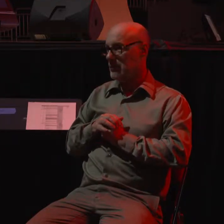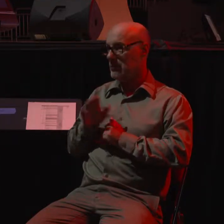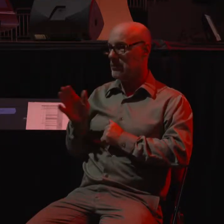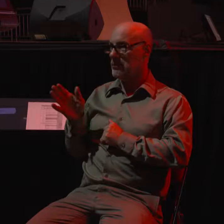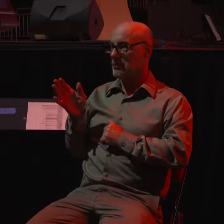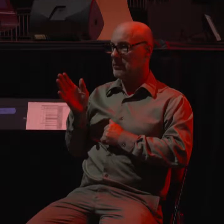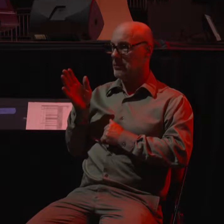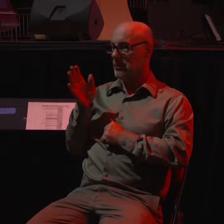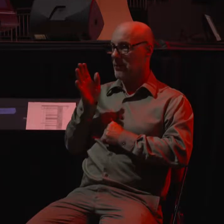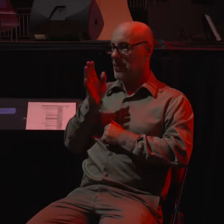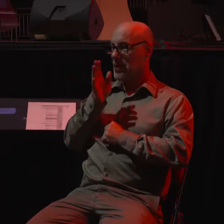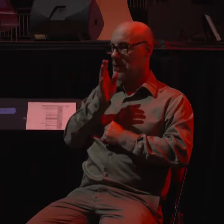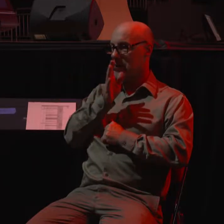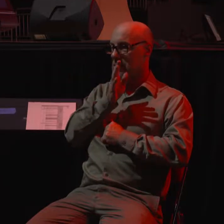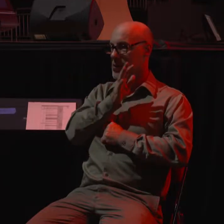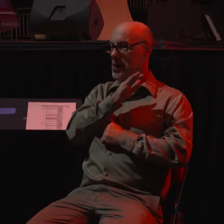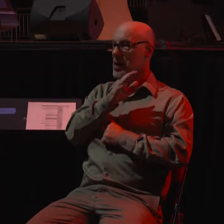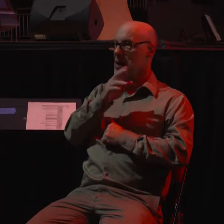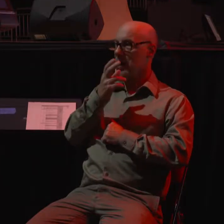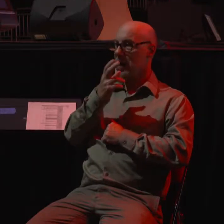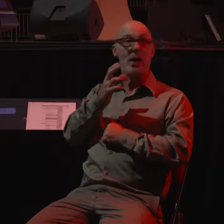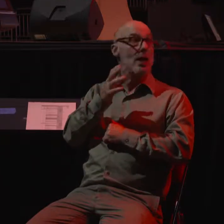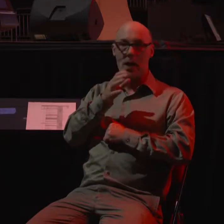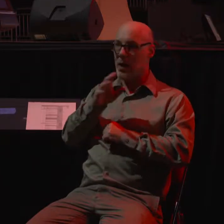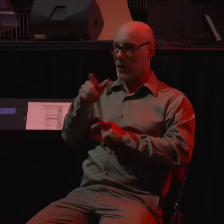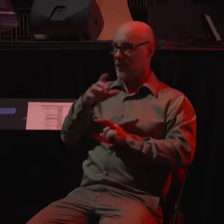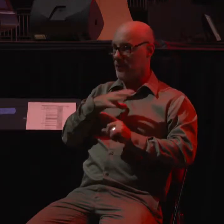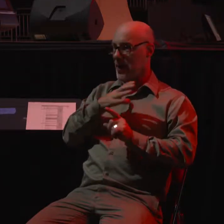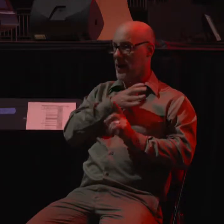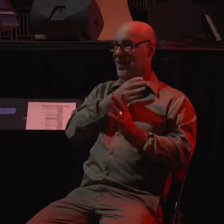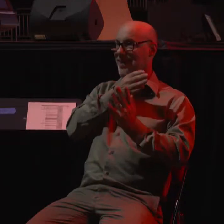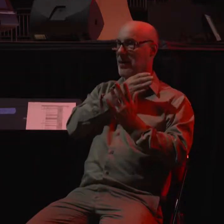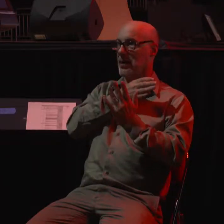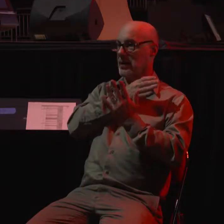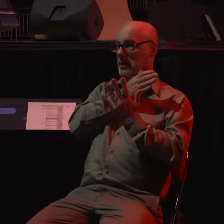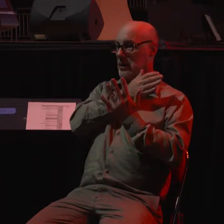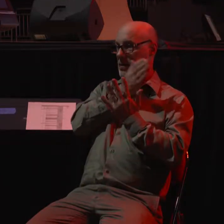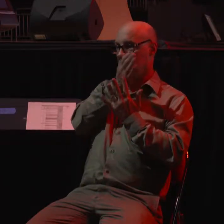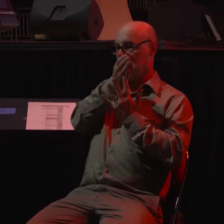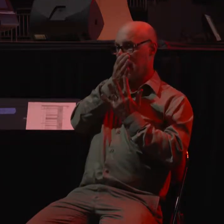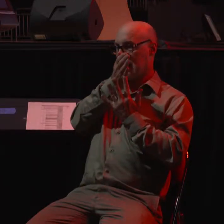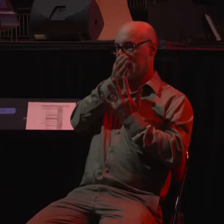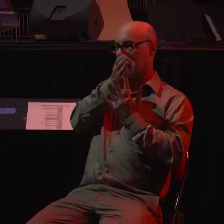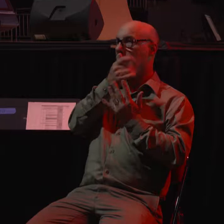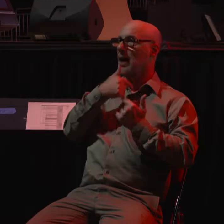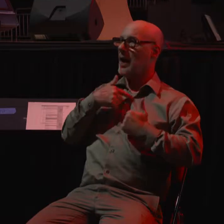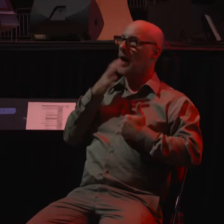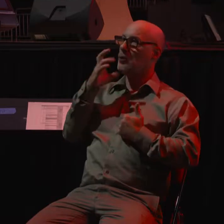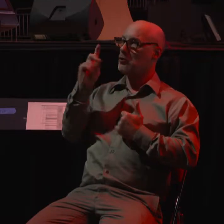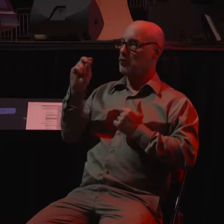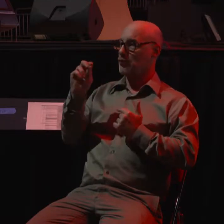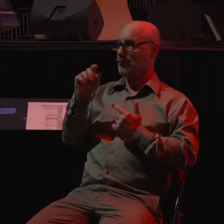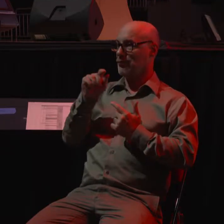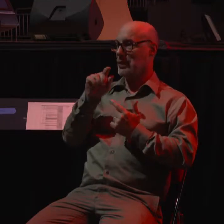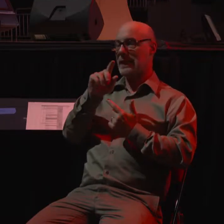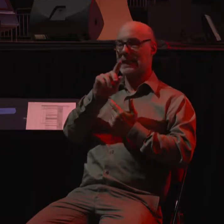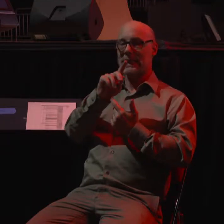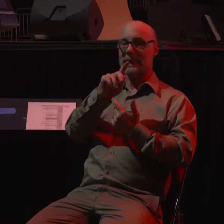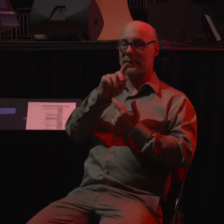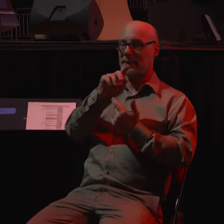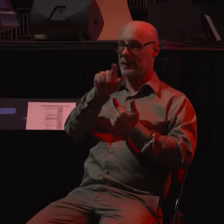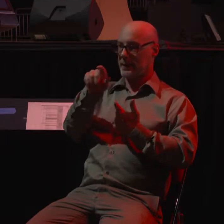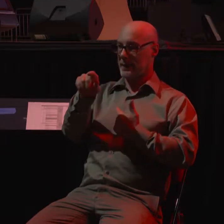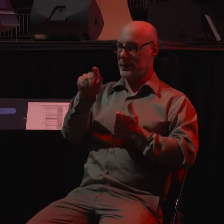I'll do some early stuff and let my wonderful brother fill in some other things. He was the